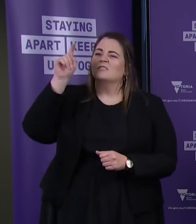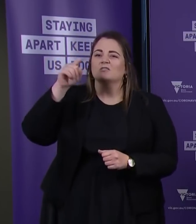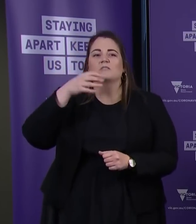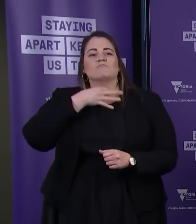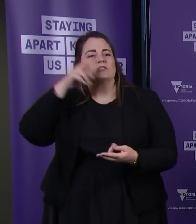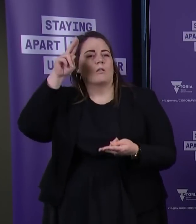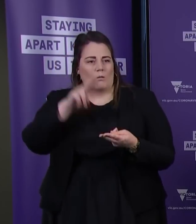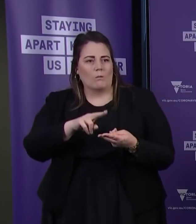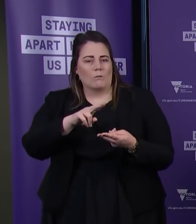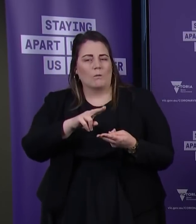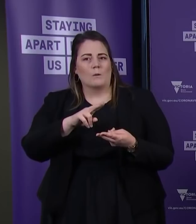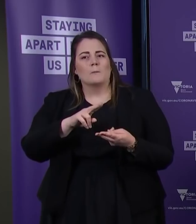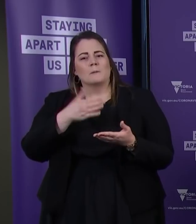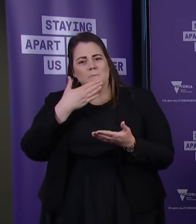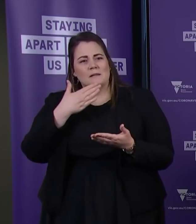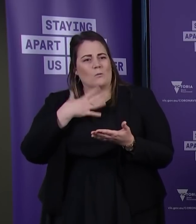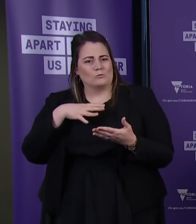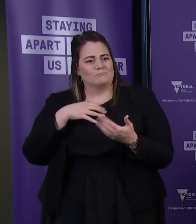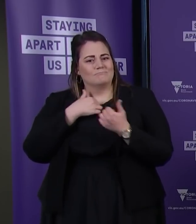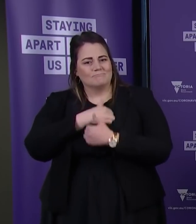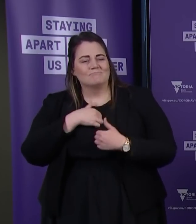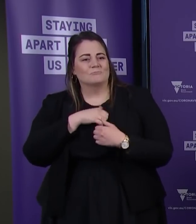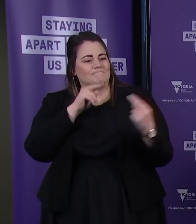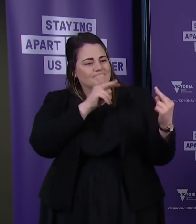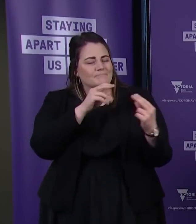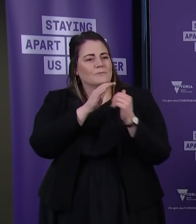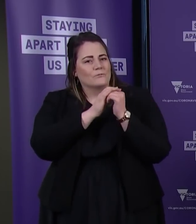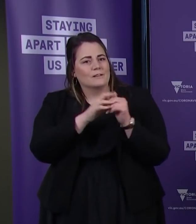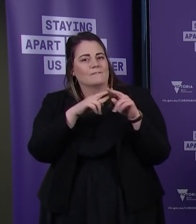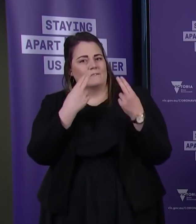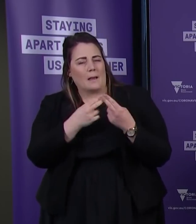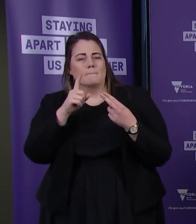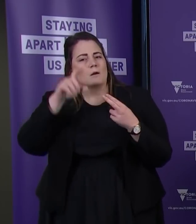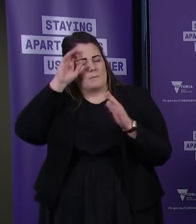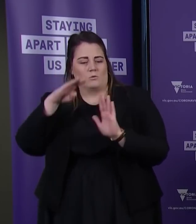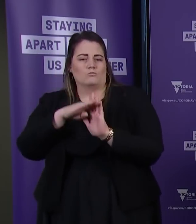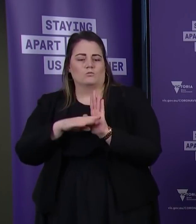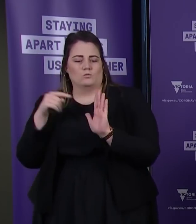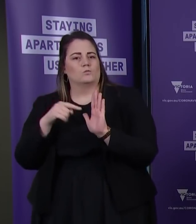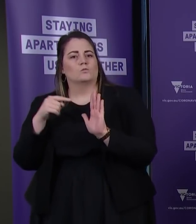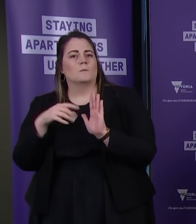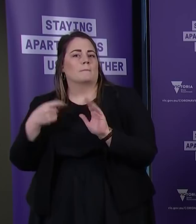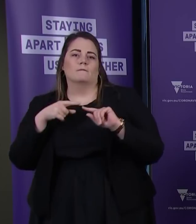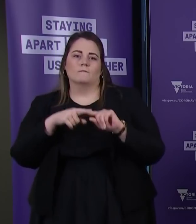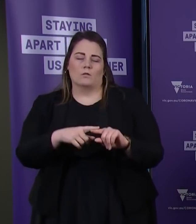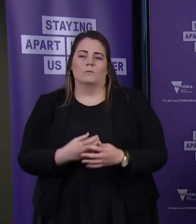enjoy the sunshine. I want people to enjoy the company of others, but to do it within those rules. And if that's how people go about it, it'll